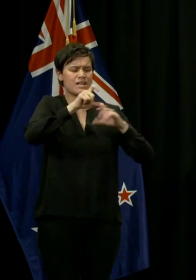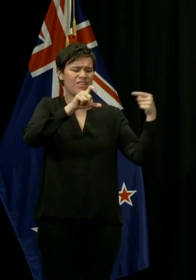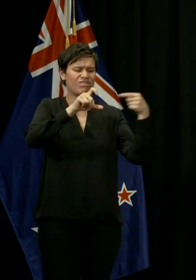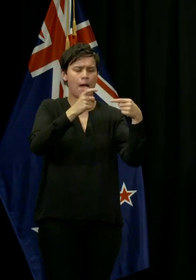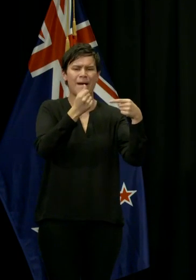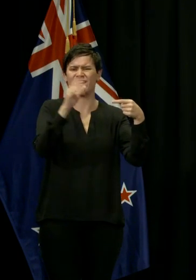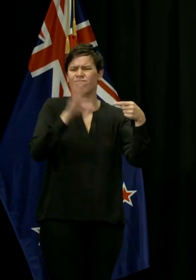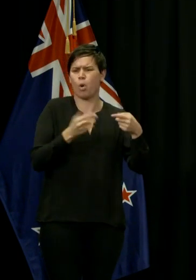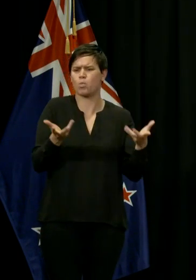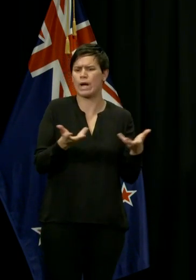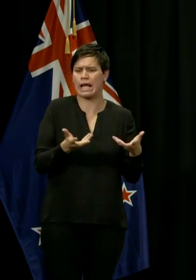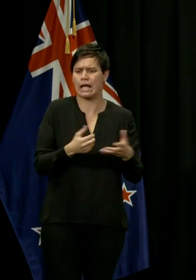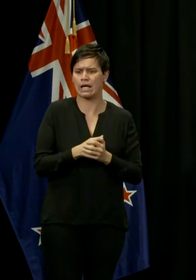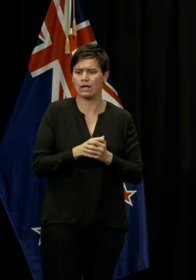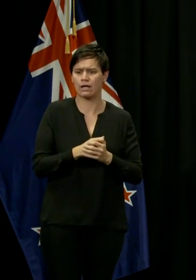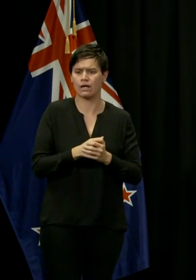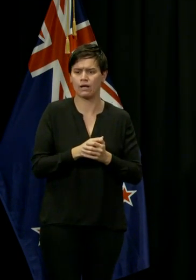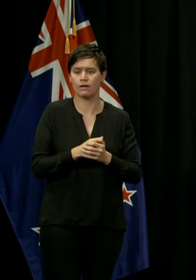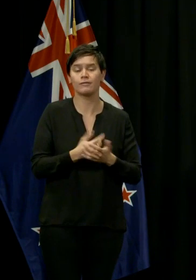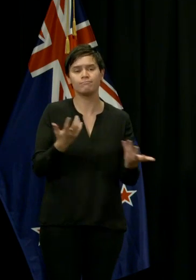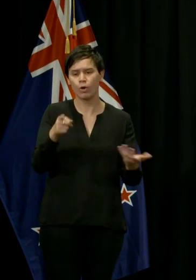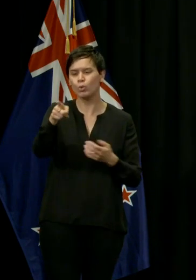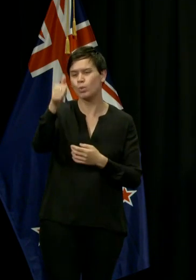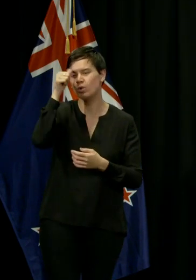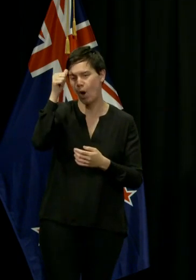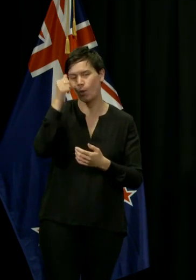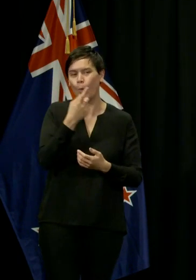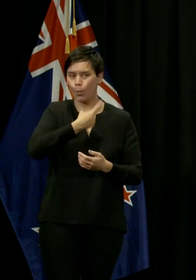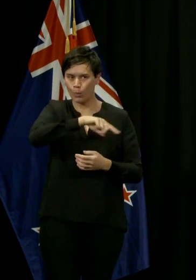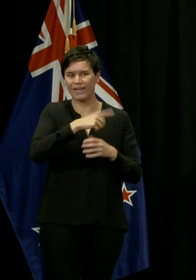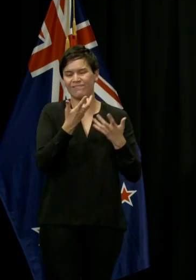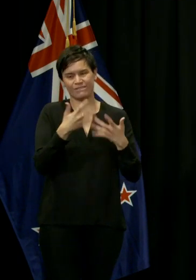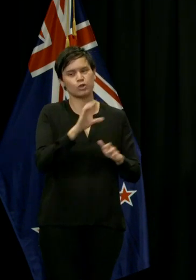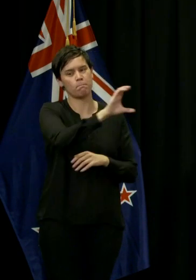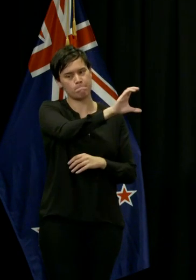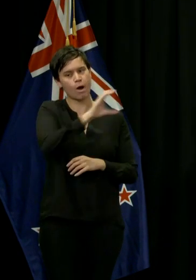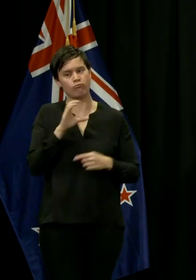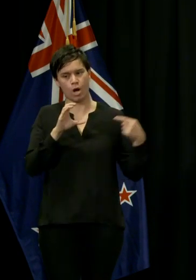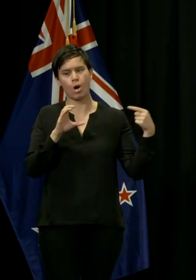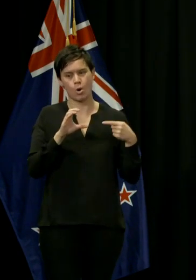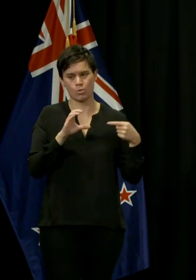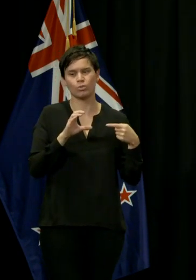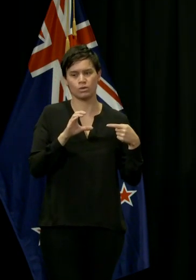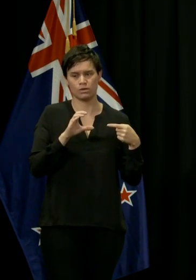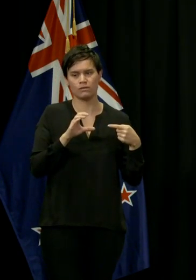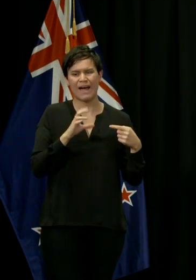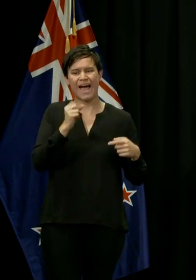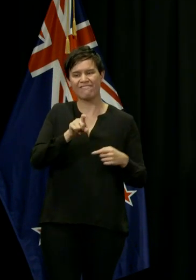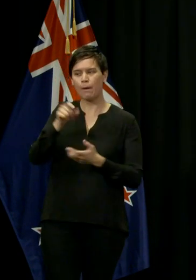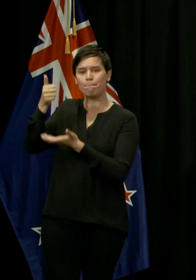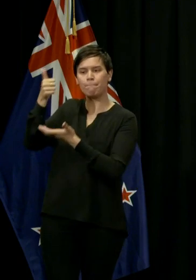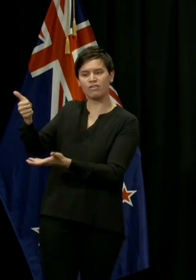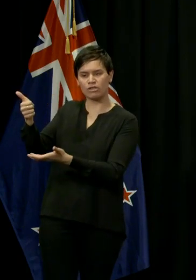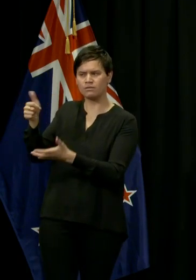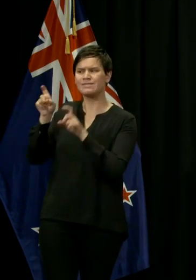Well, as you know, Jason, we have to borrow this money. We're not reprioritising money. This is additional funding and support that is required